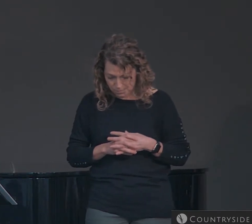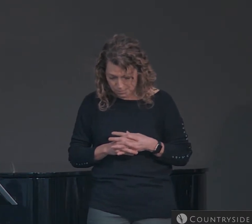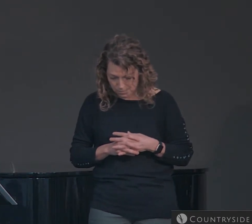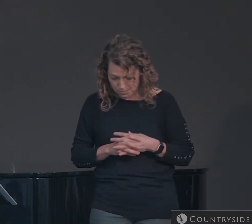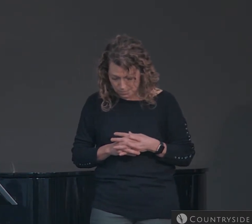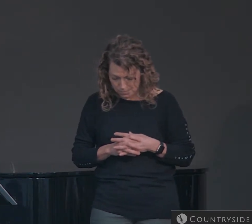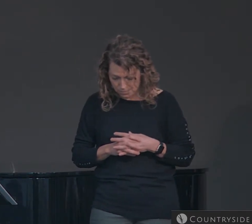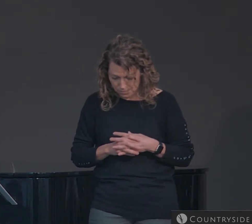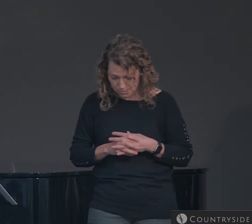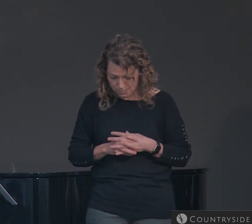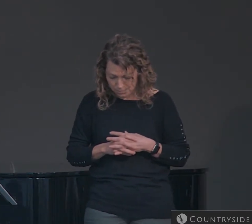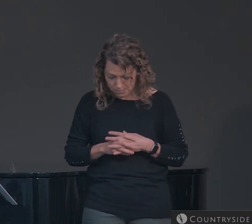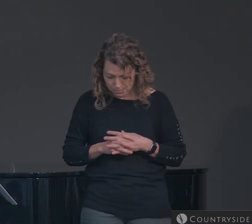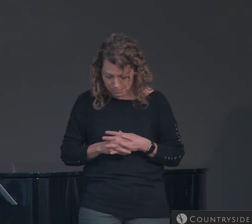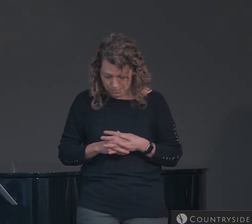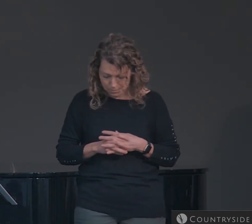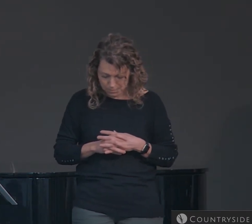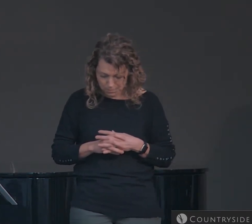Thank you.